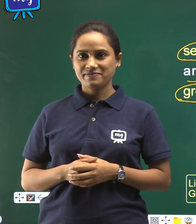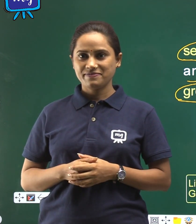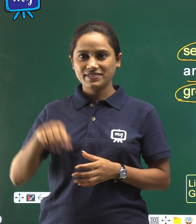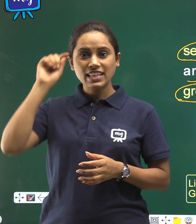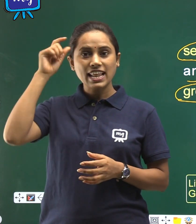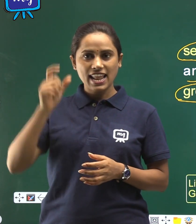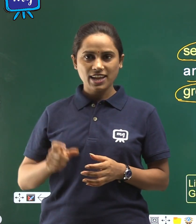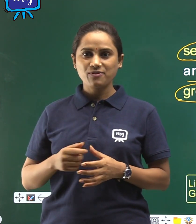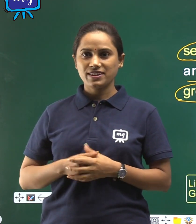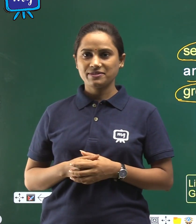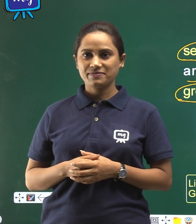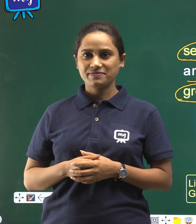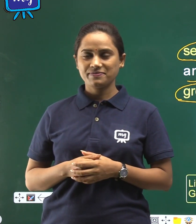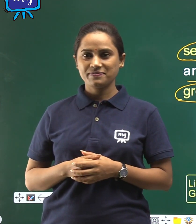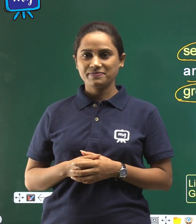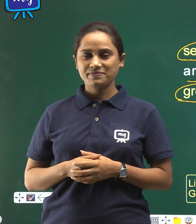life,